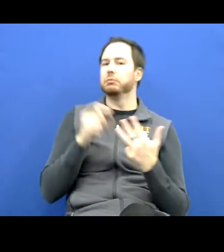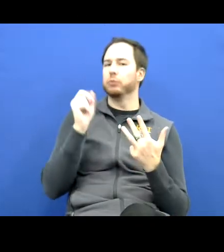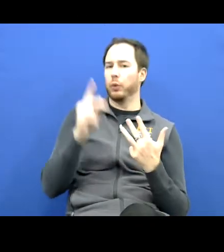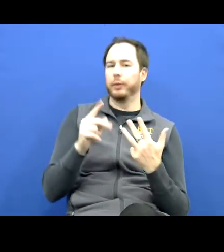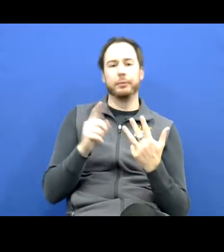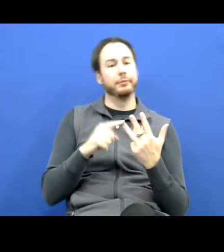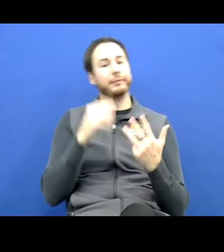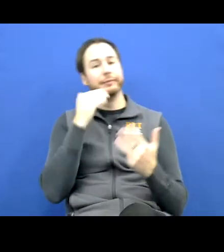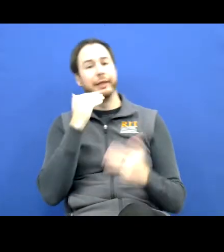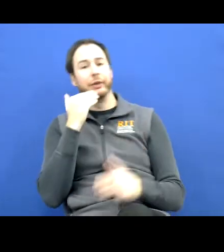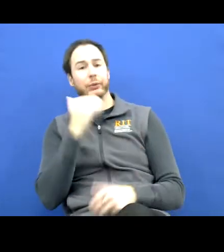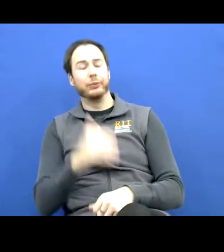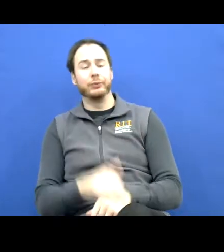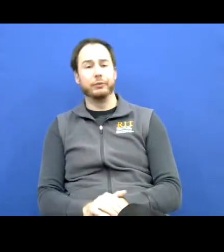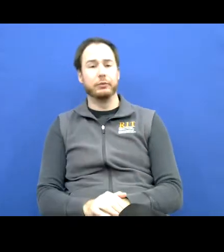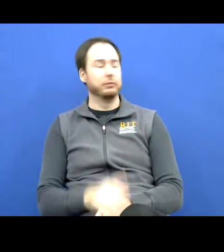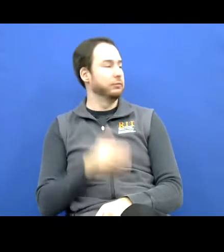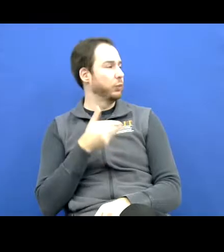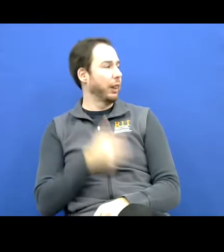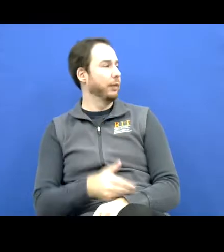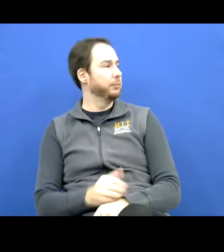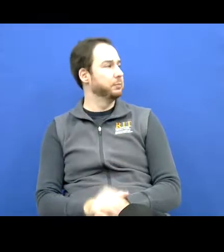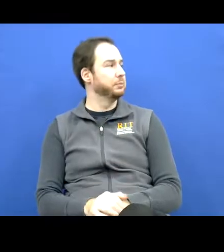Thanks, Kev.